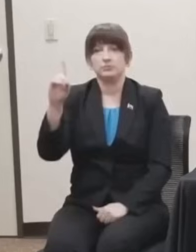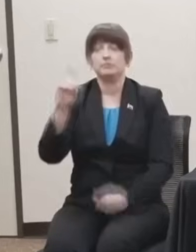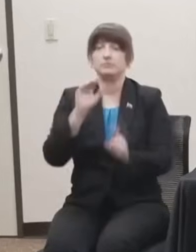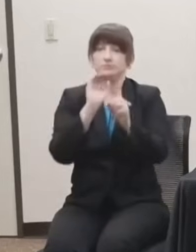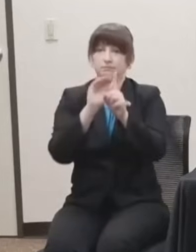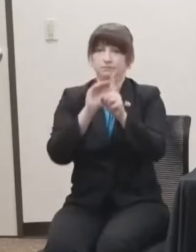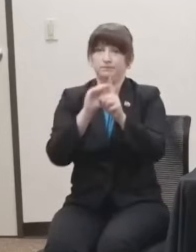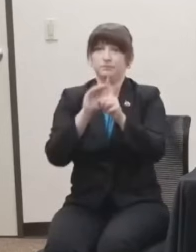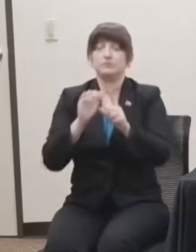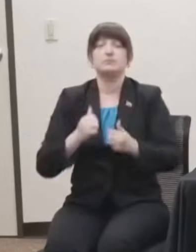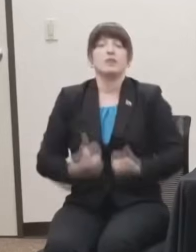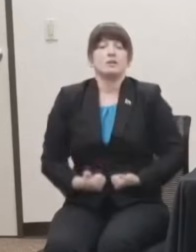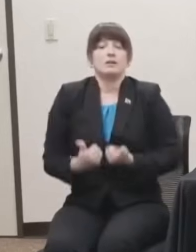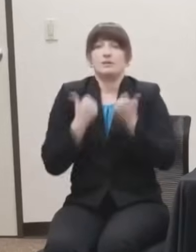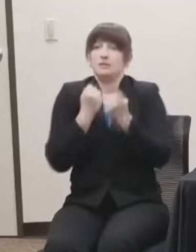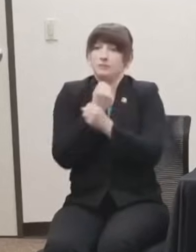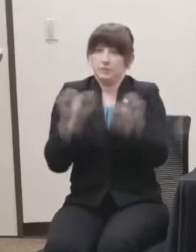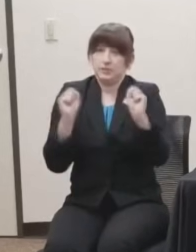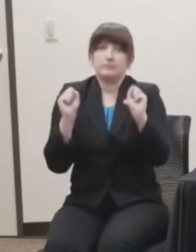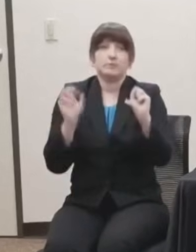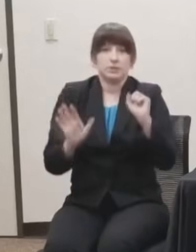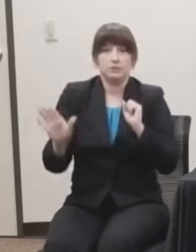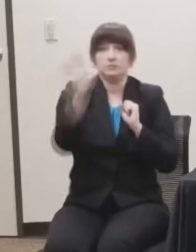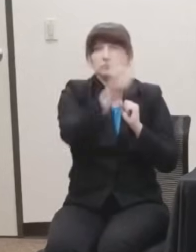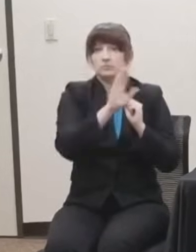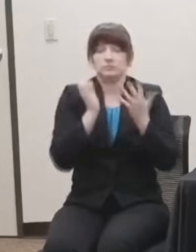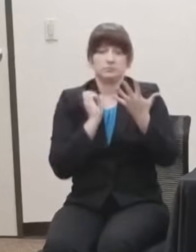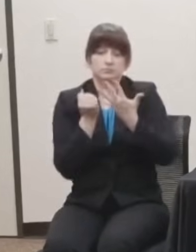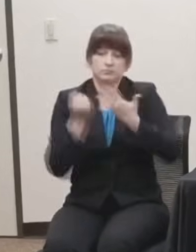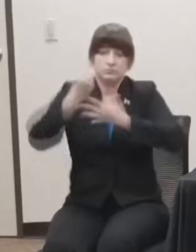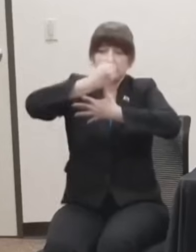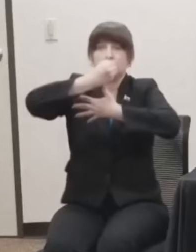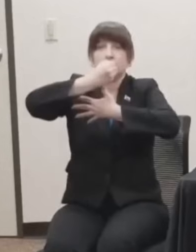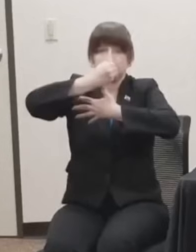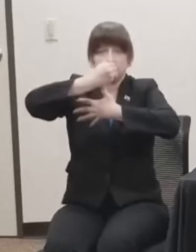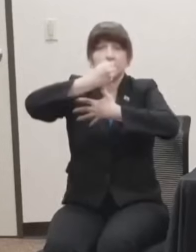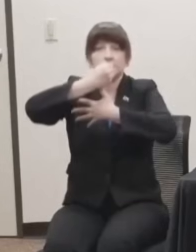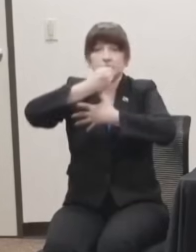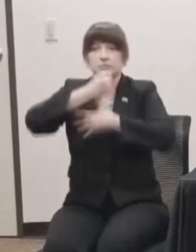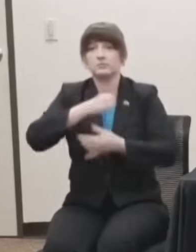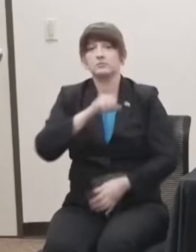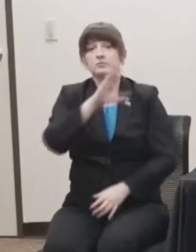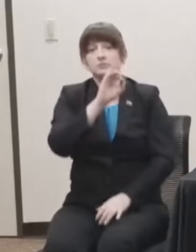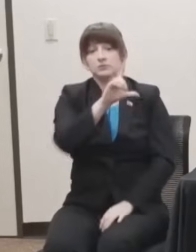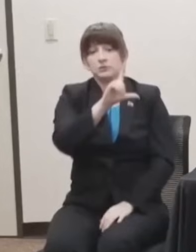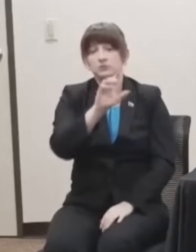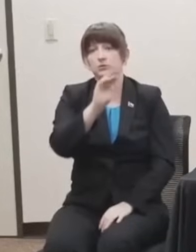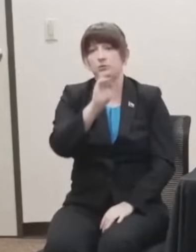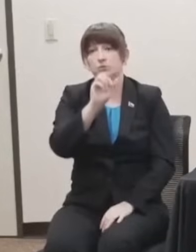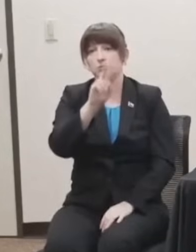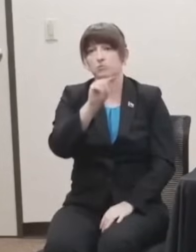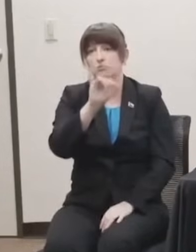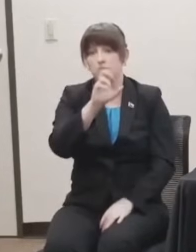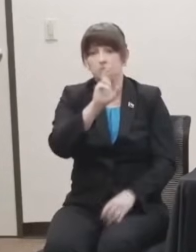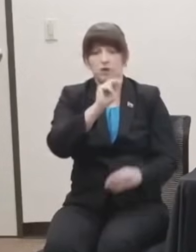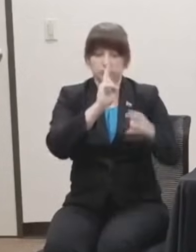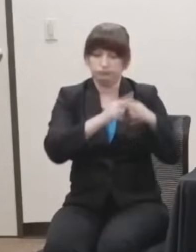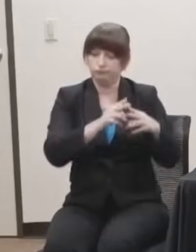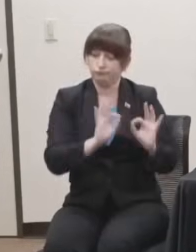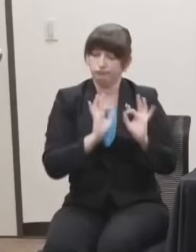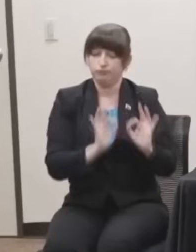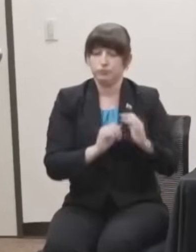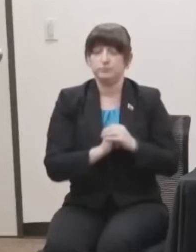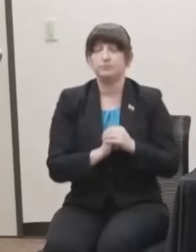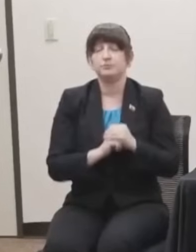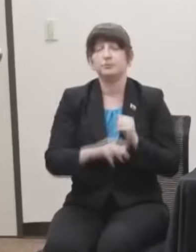still our #1 priority. And what I mean by that is, and Colonel Martin said it very well, Kerrville and Kerr County have